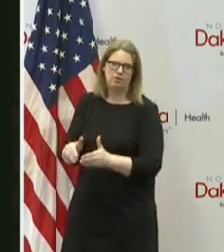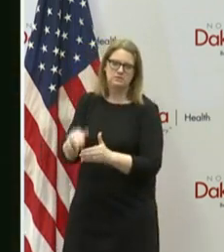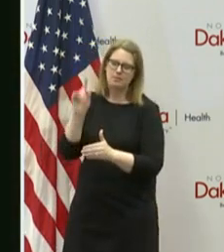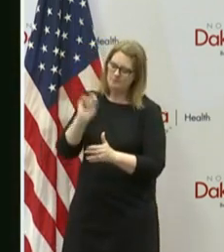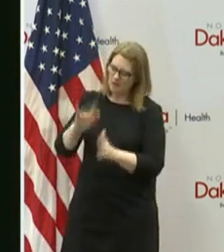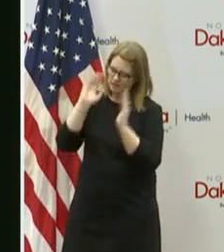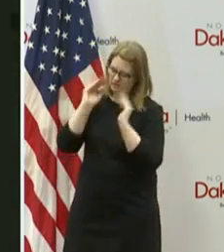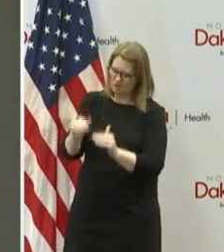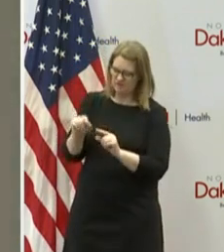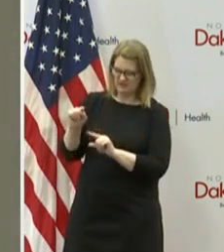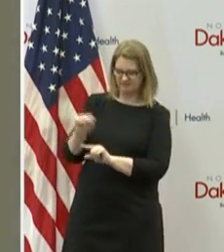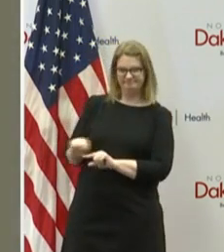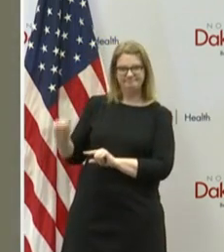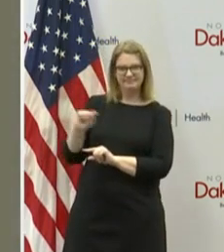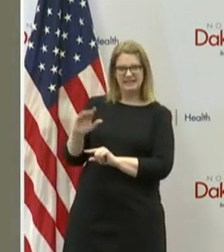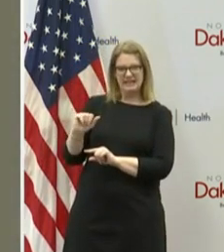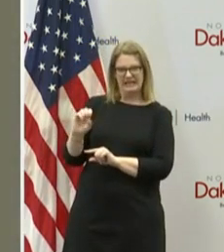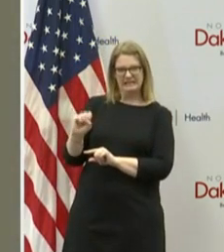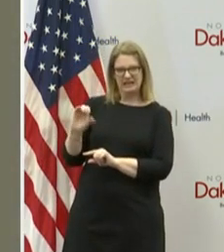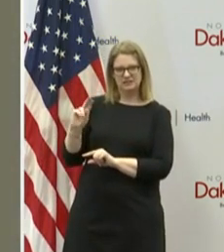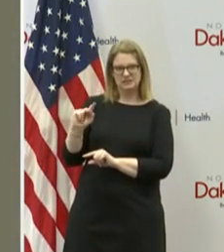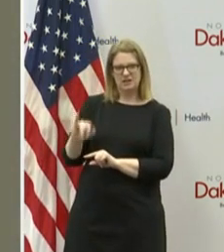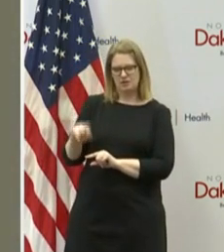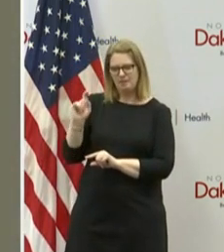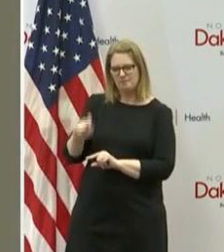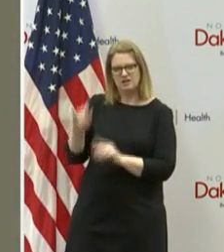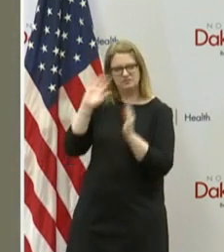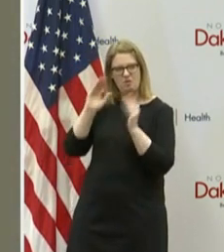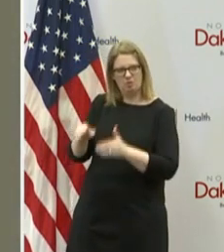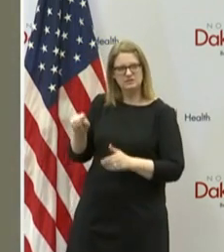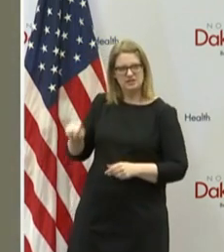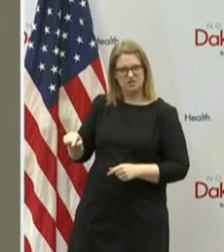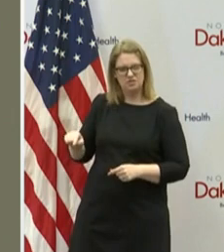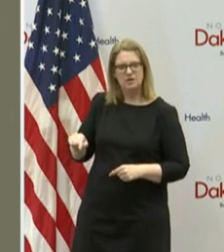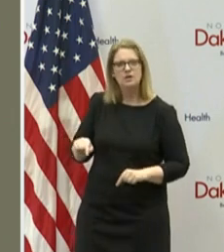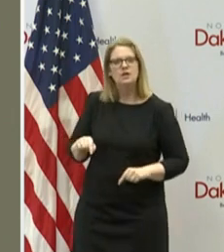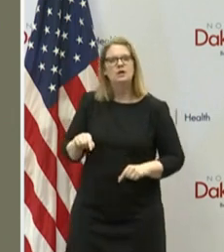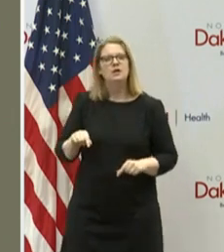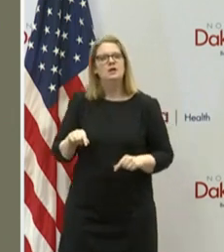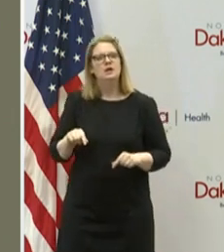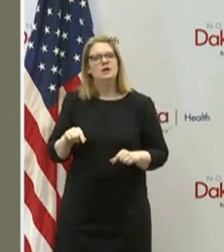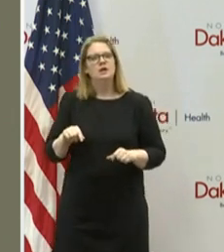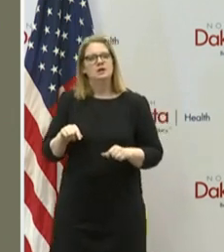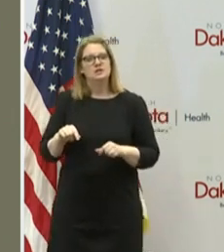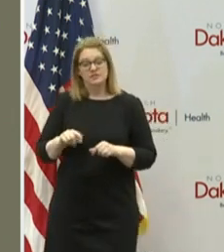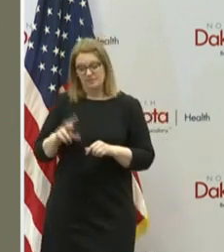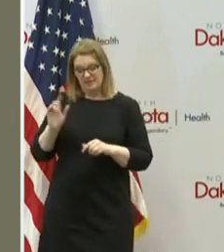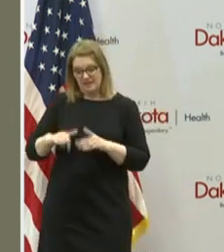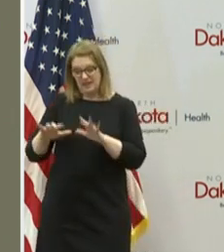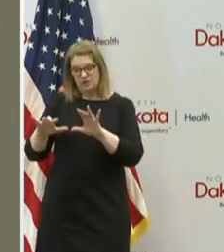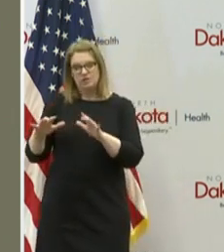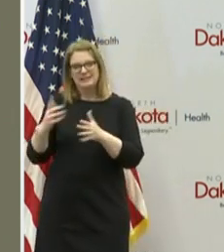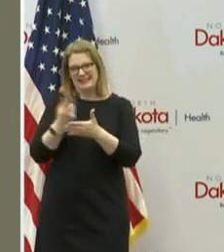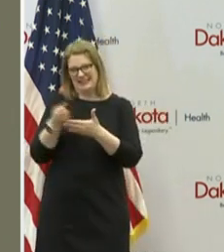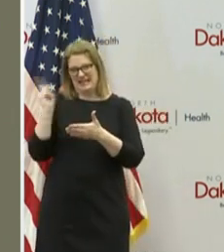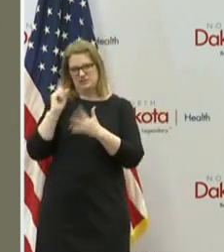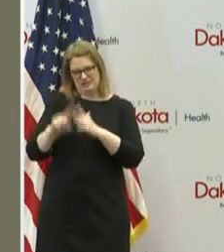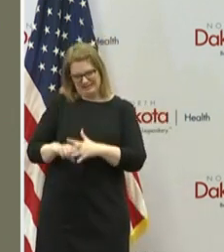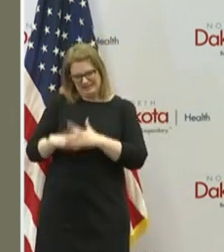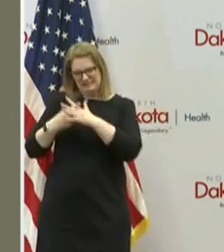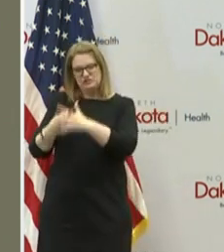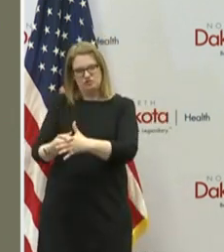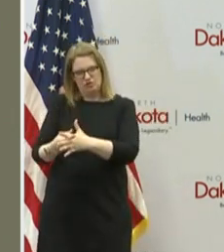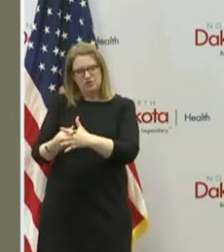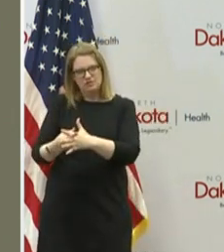our attention and resources right now. The work that is done from that group, which convened last week, has developed a